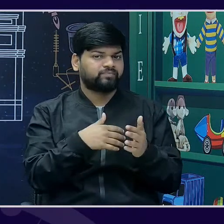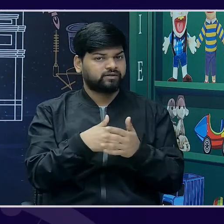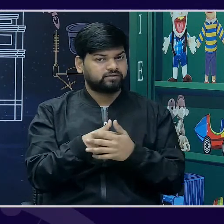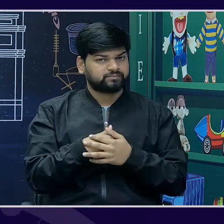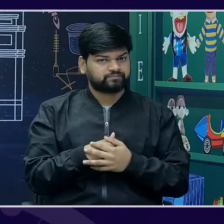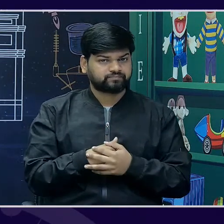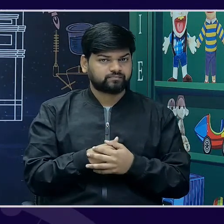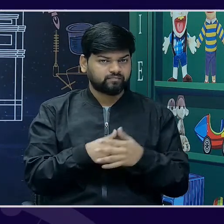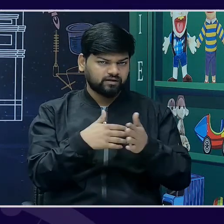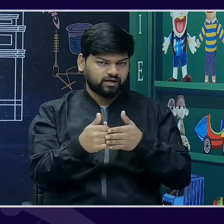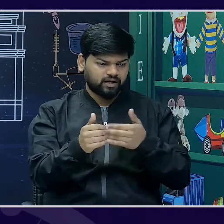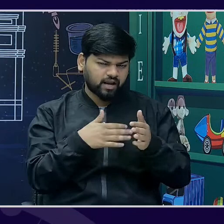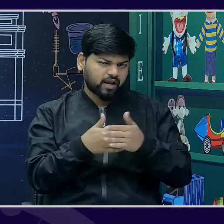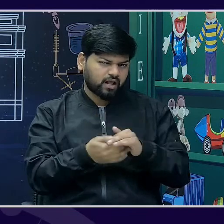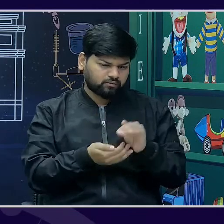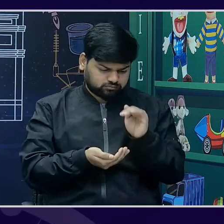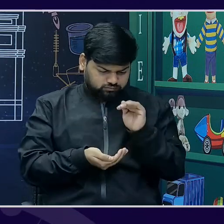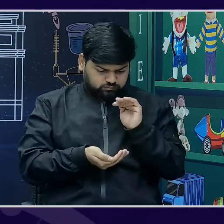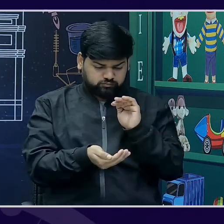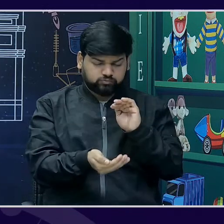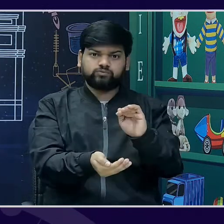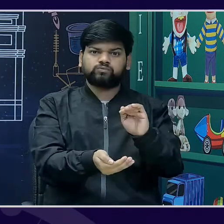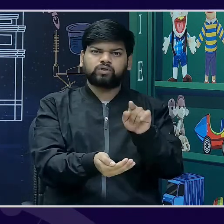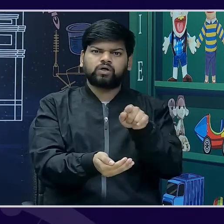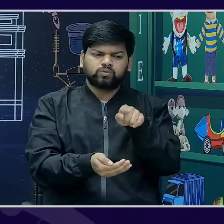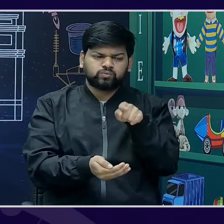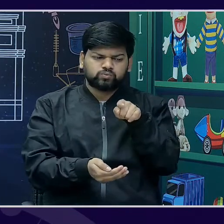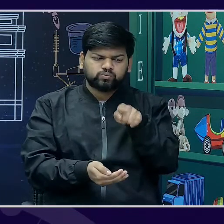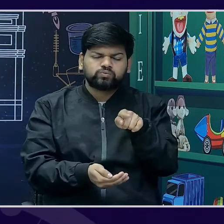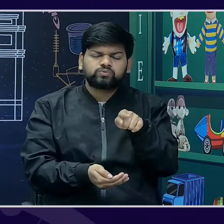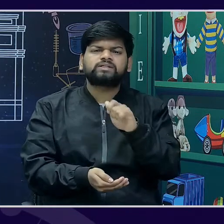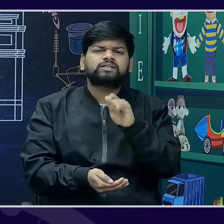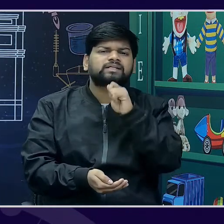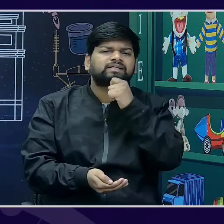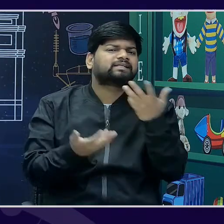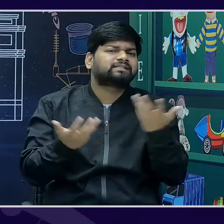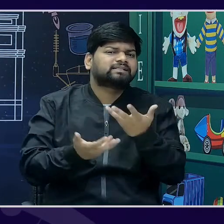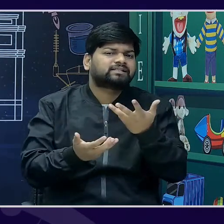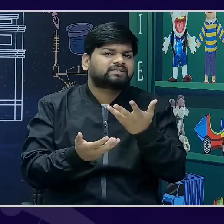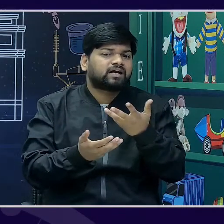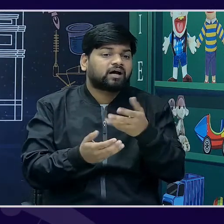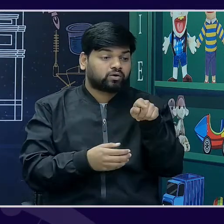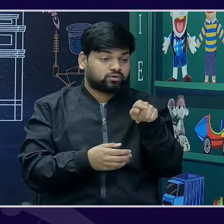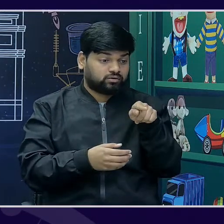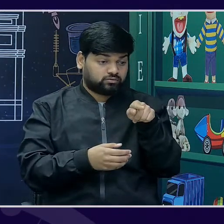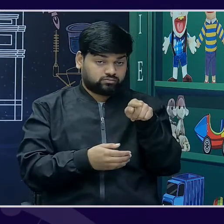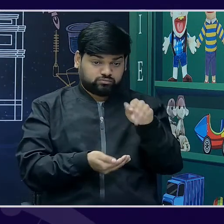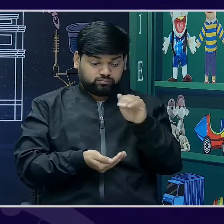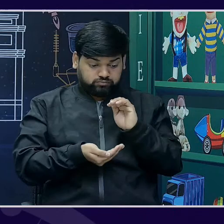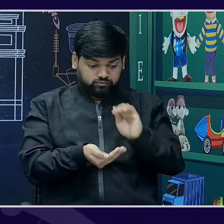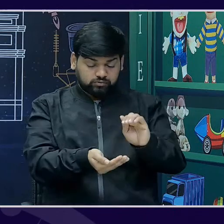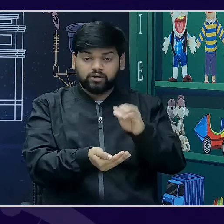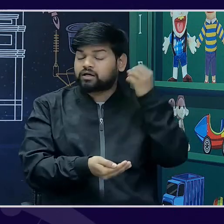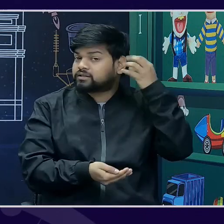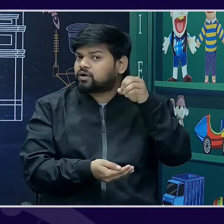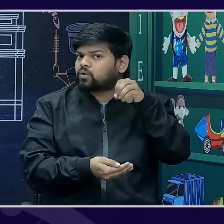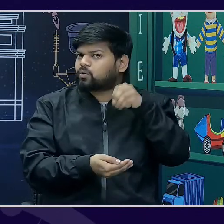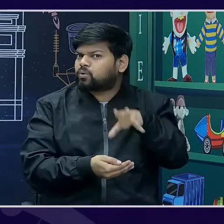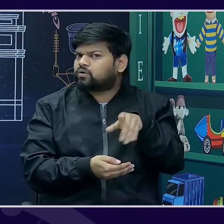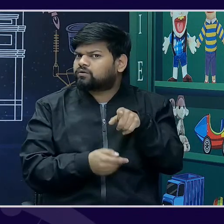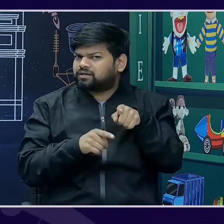hearing loss in any child? Like, can we identify right in the beginning or the initial years of his or her life, maybe since